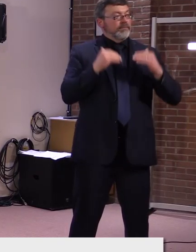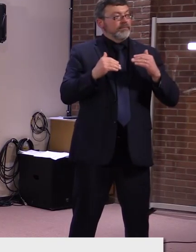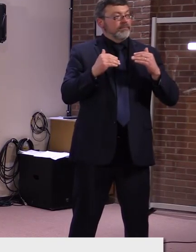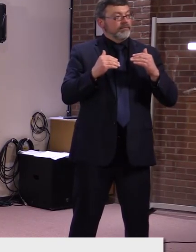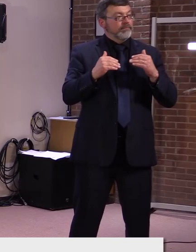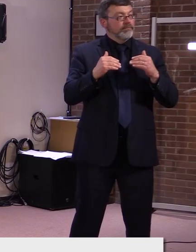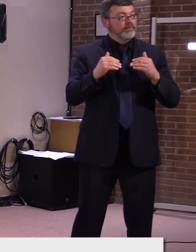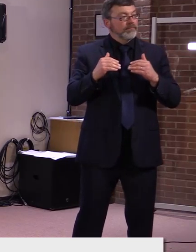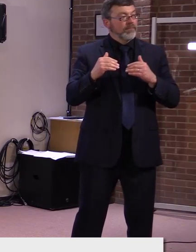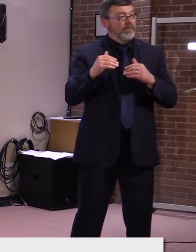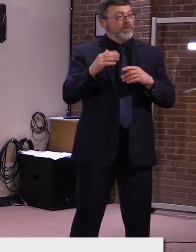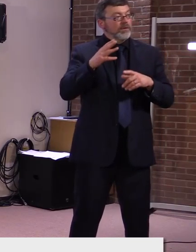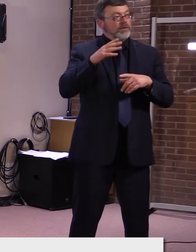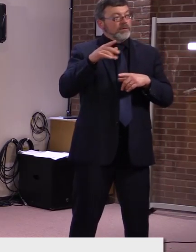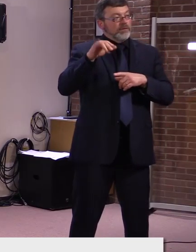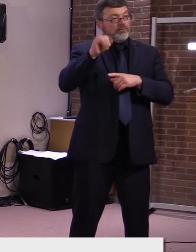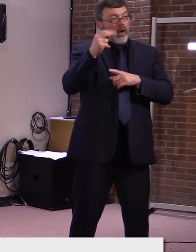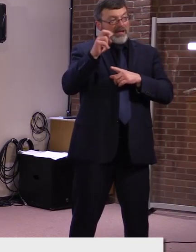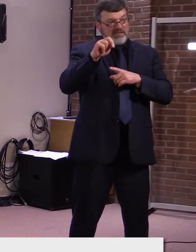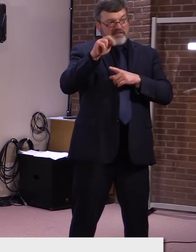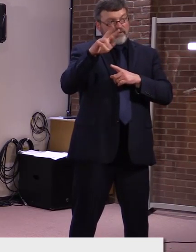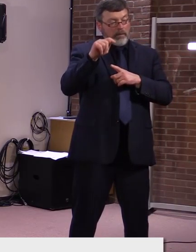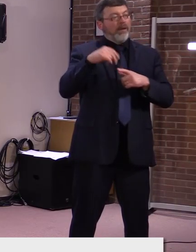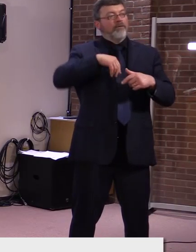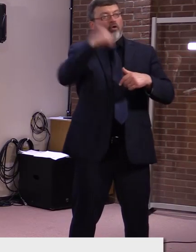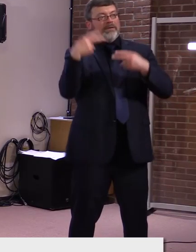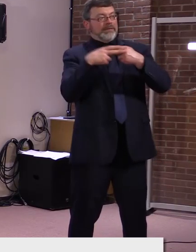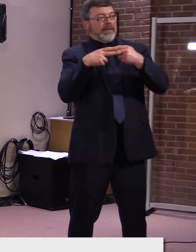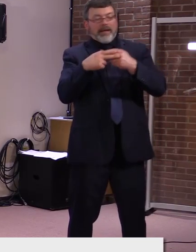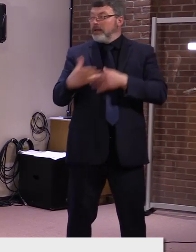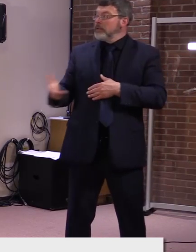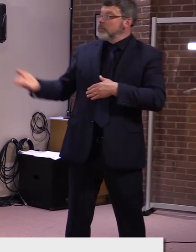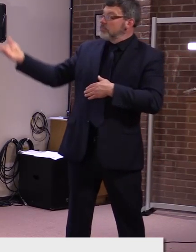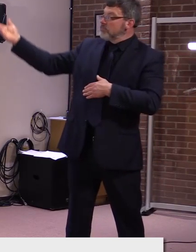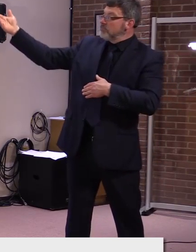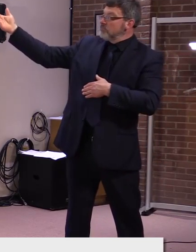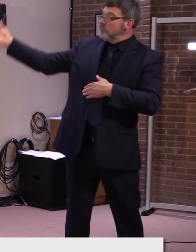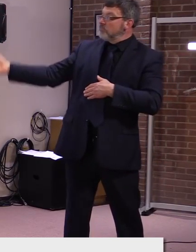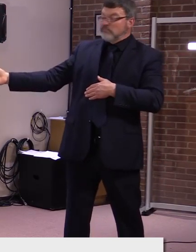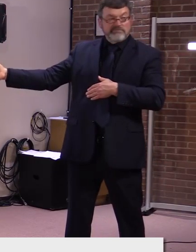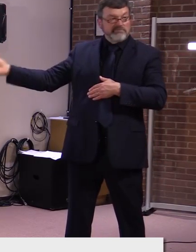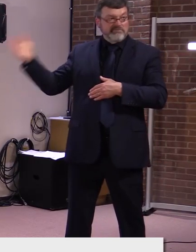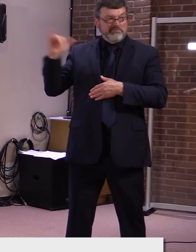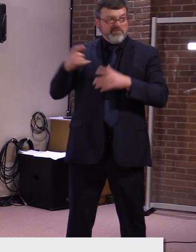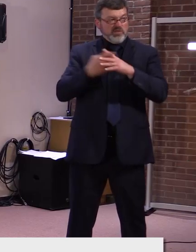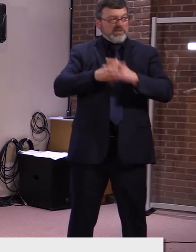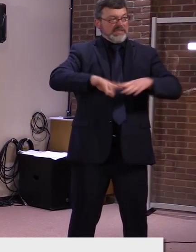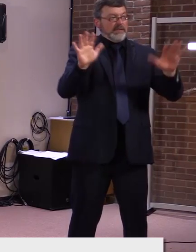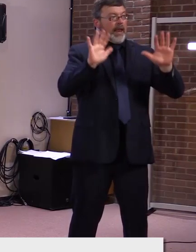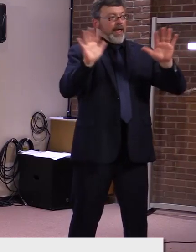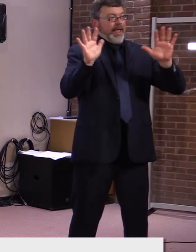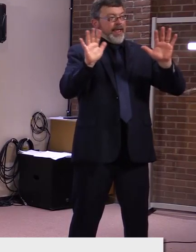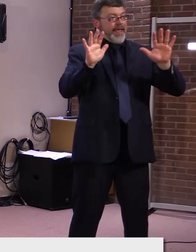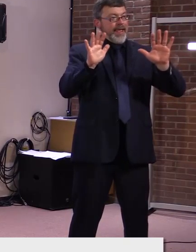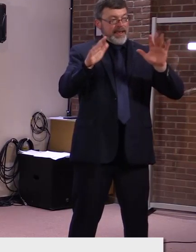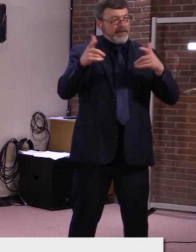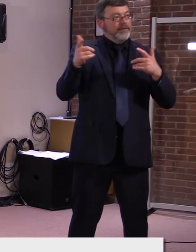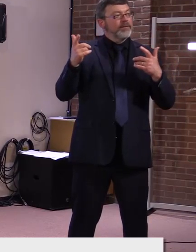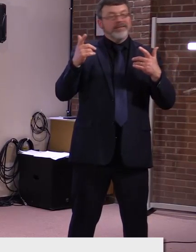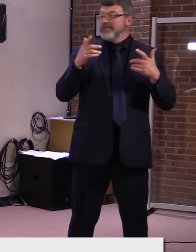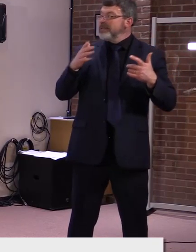Johnson, Vermont. If you could just go to the next slide, please. Upper Valley Ambulance in Fairley, Bradford Fire Department in Bradford,